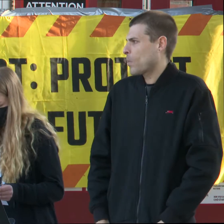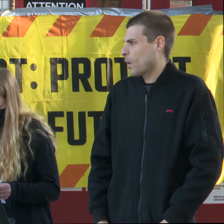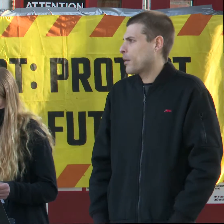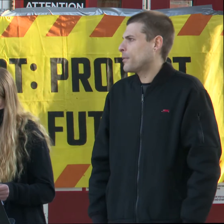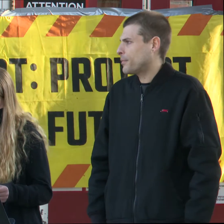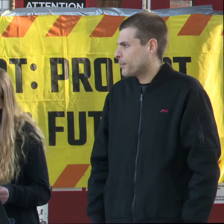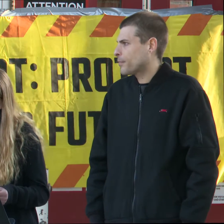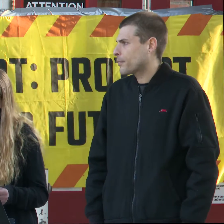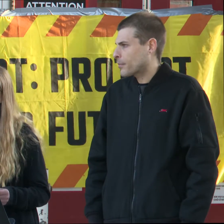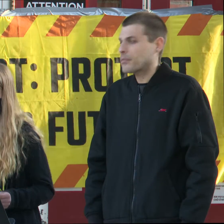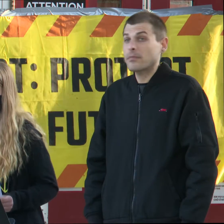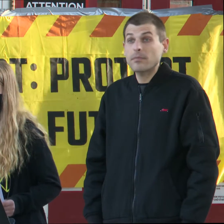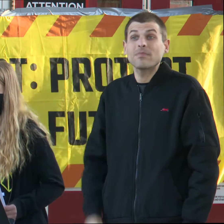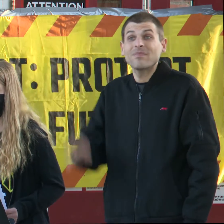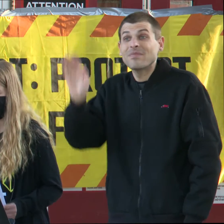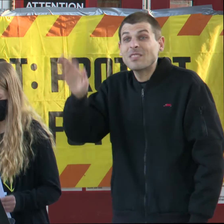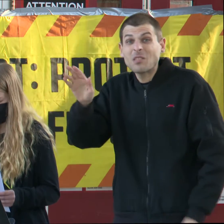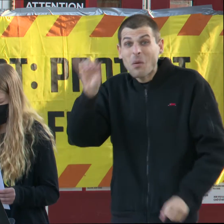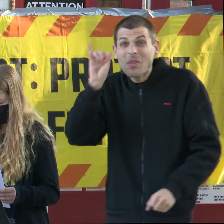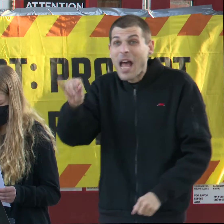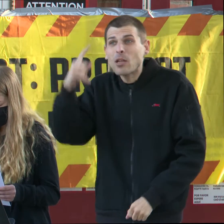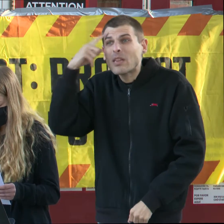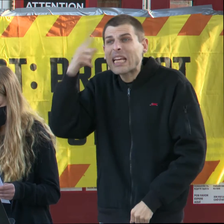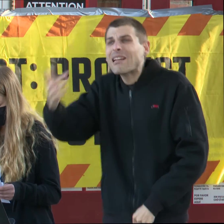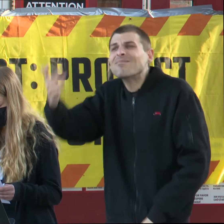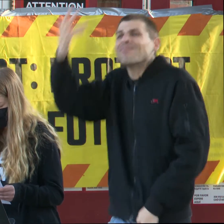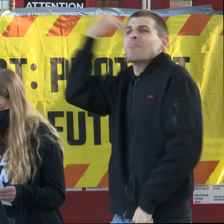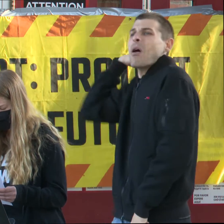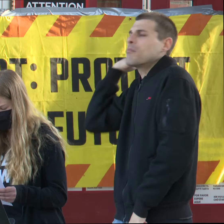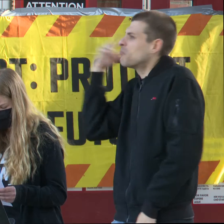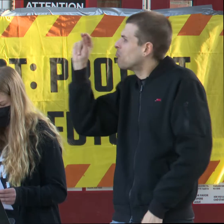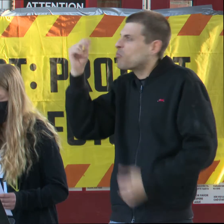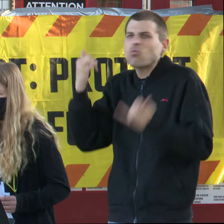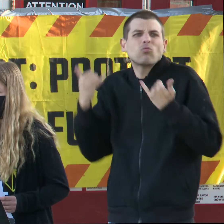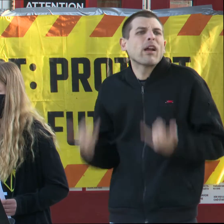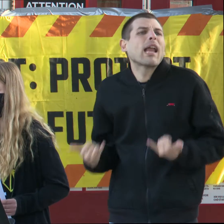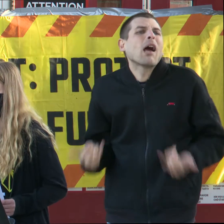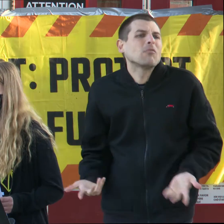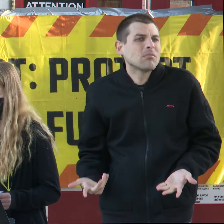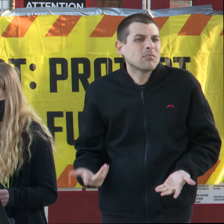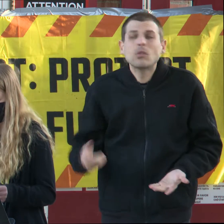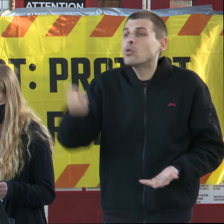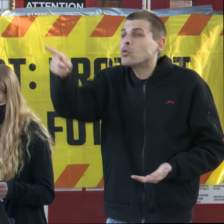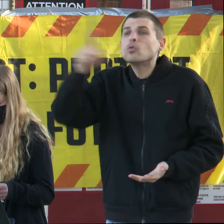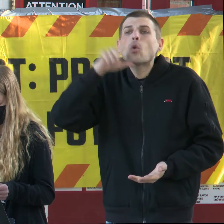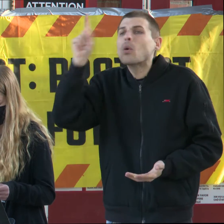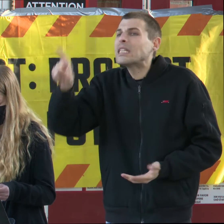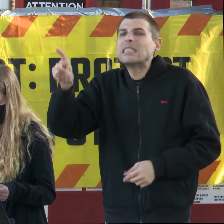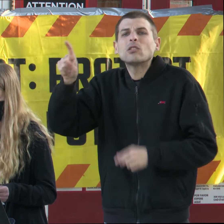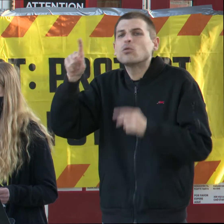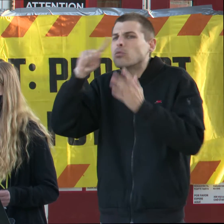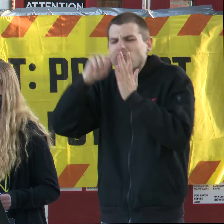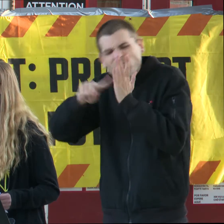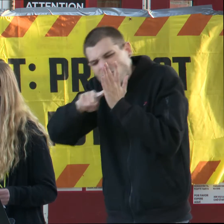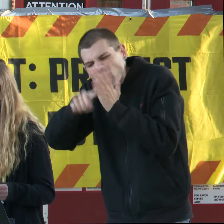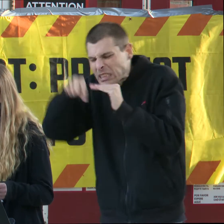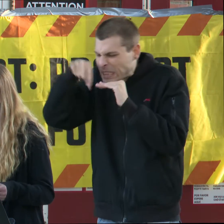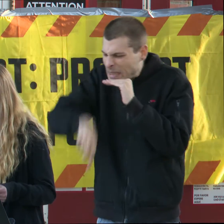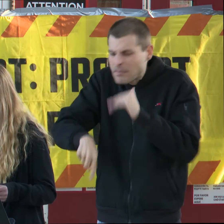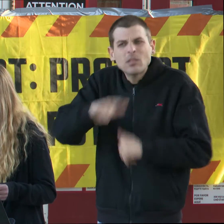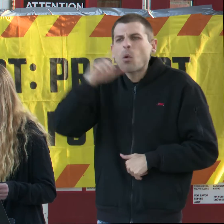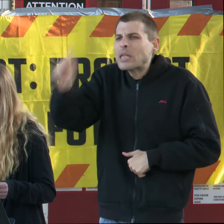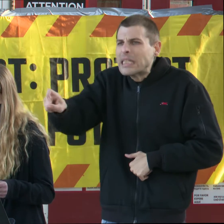And all of that is just right now. It doesn't take an expert to see that adding more lanes to I-5 means more